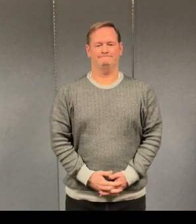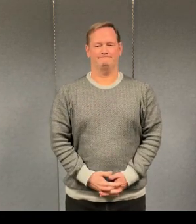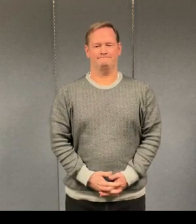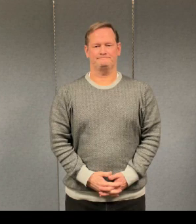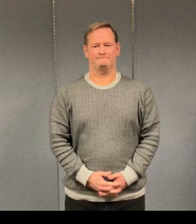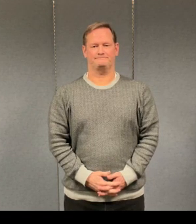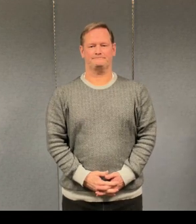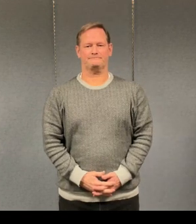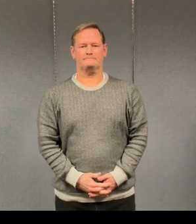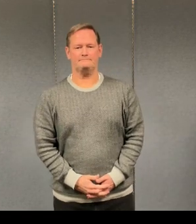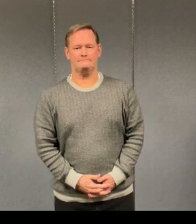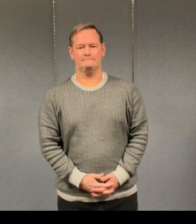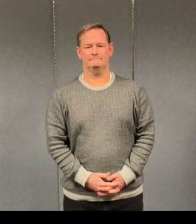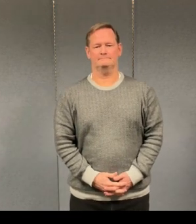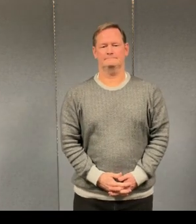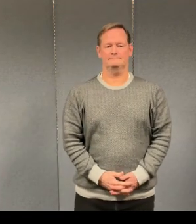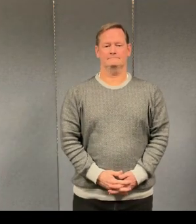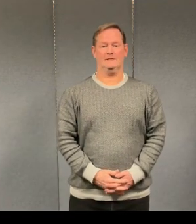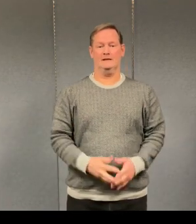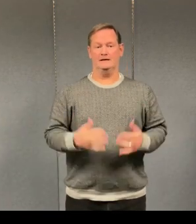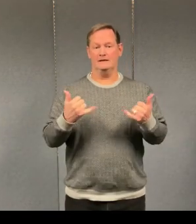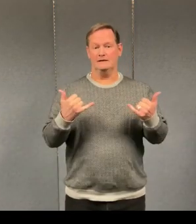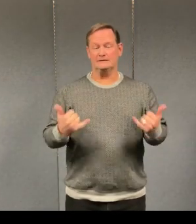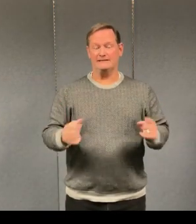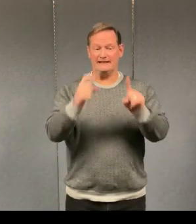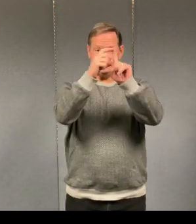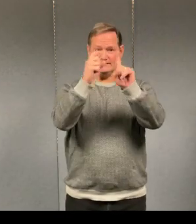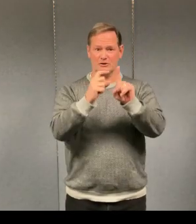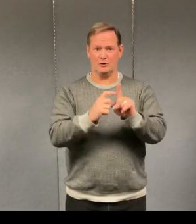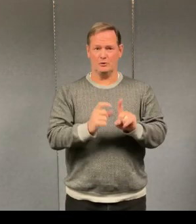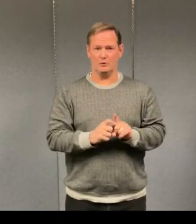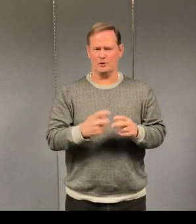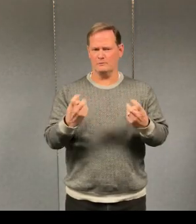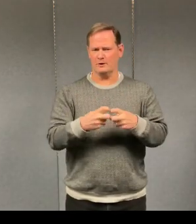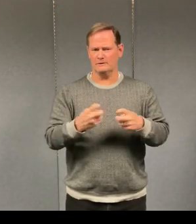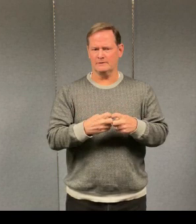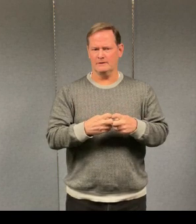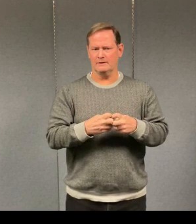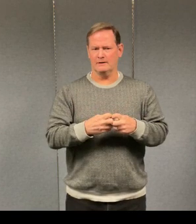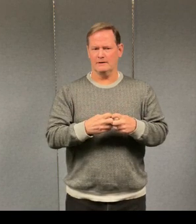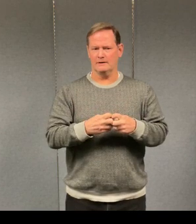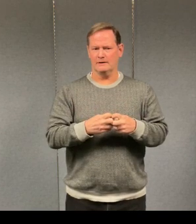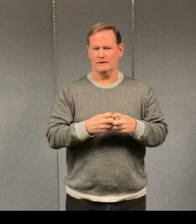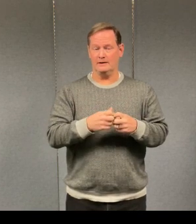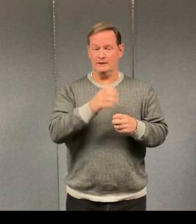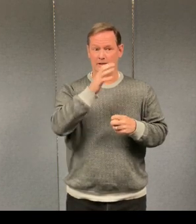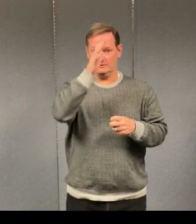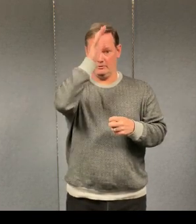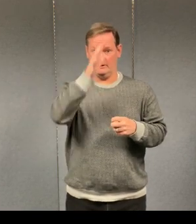Here's today's word problem. Let's say Mr. Jones wants to build a storage shed, and